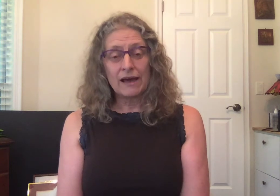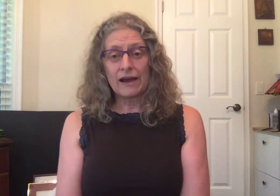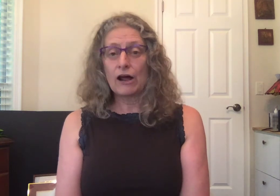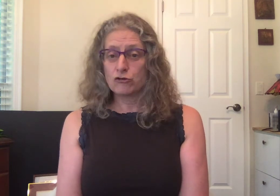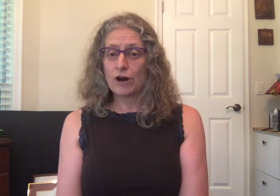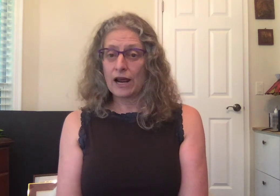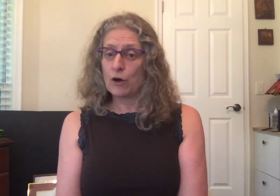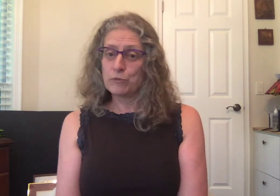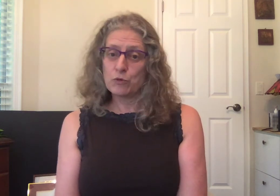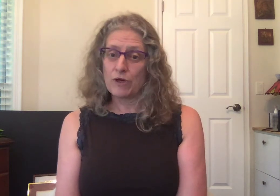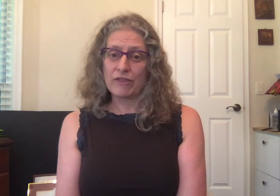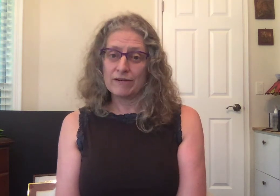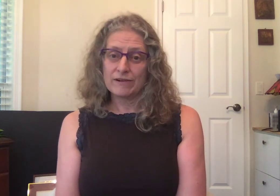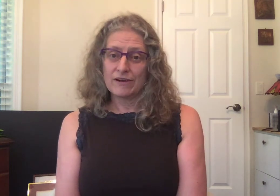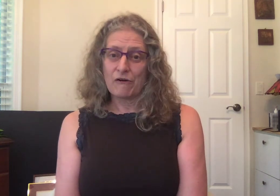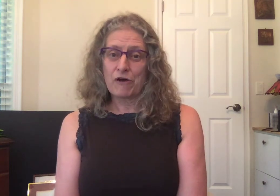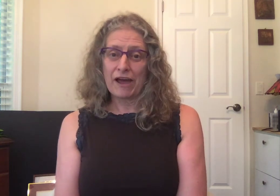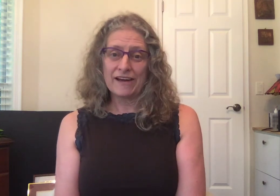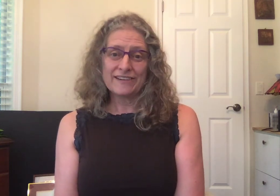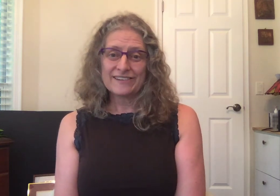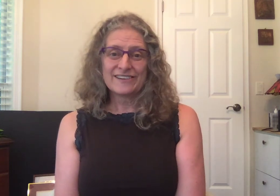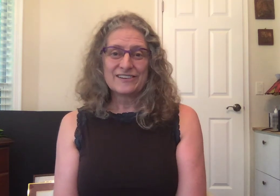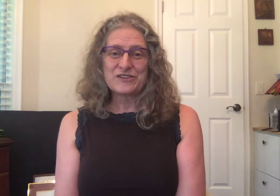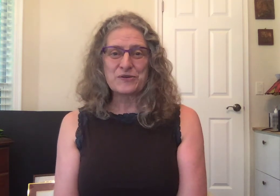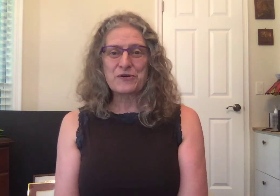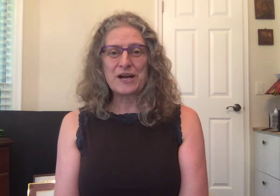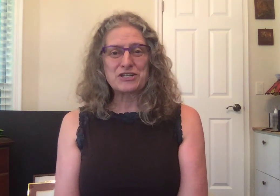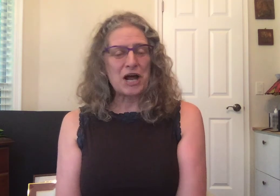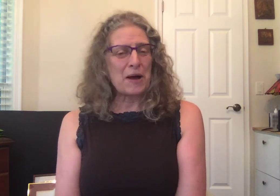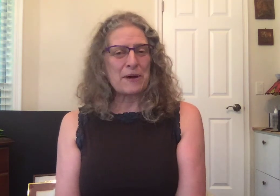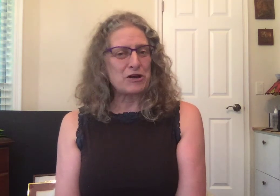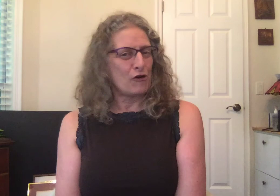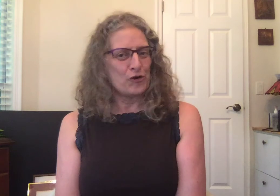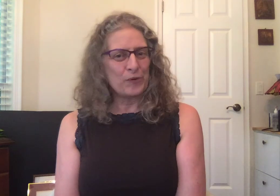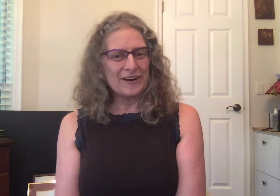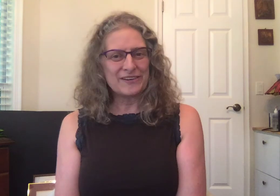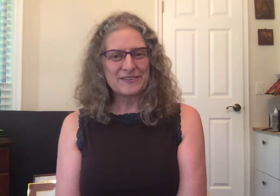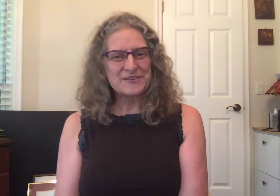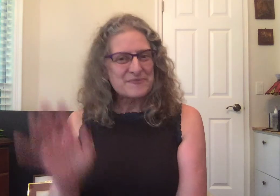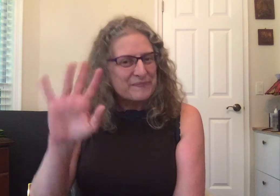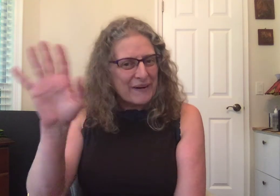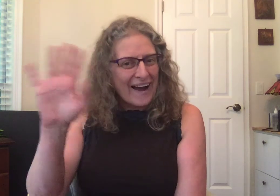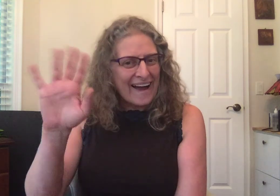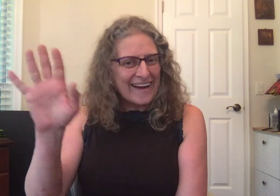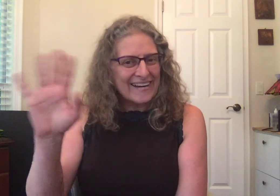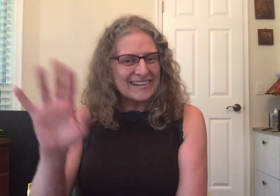I'll try to help you with it. Okay? Do a great job. I know you will. Bye.